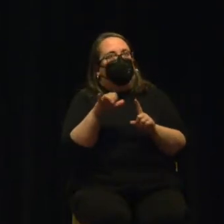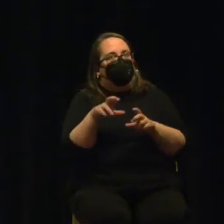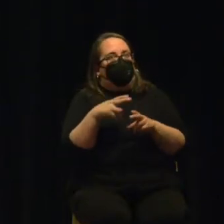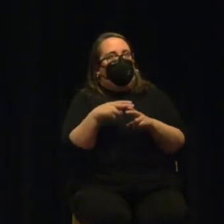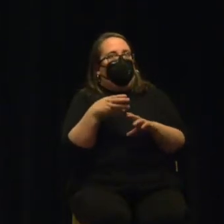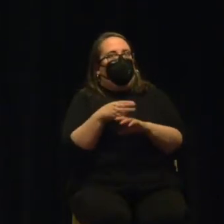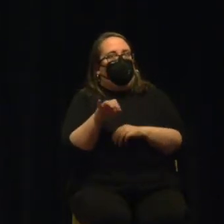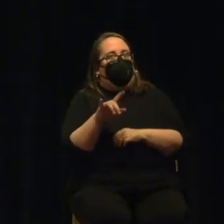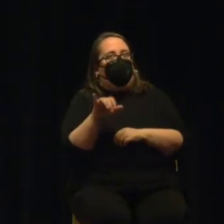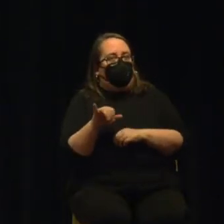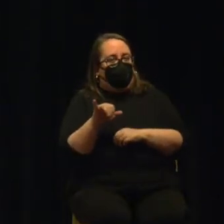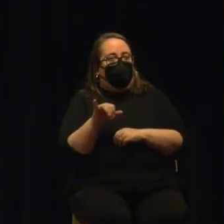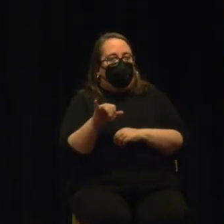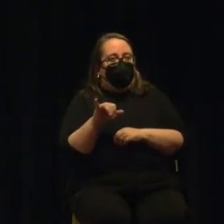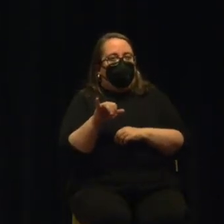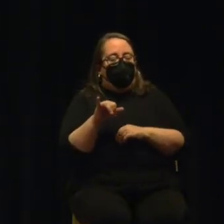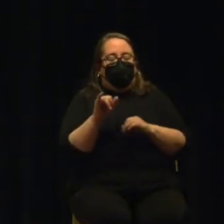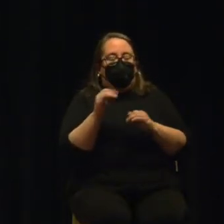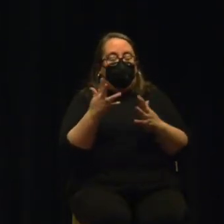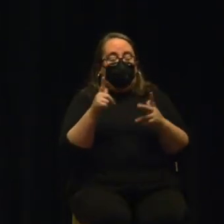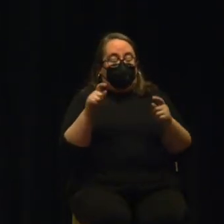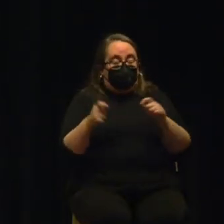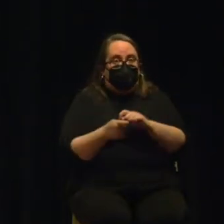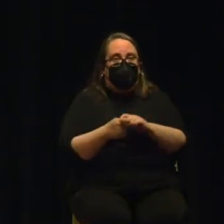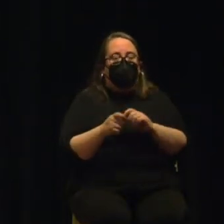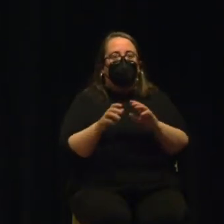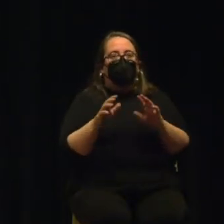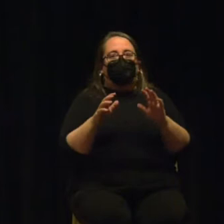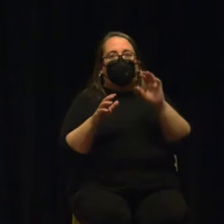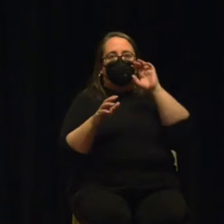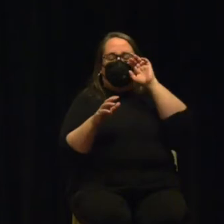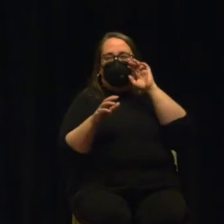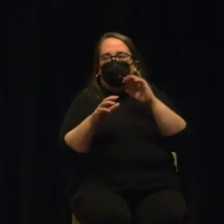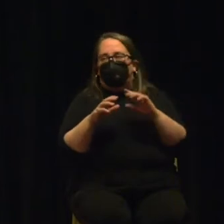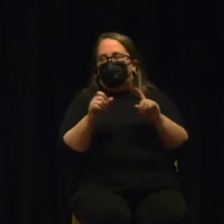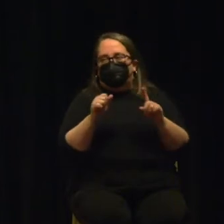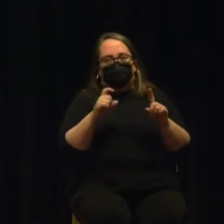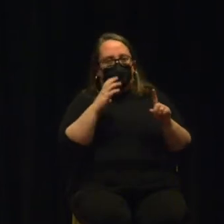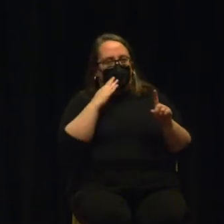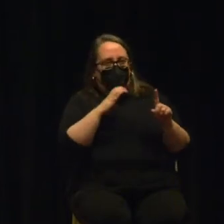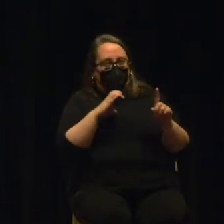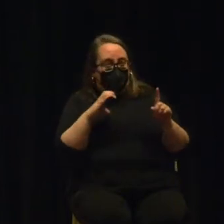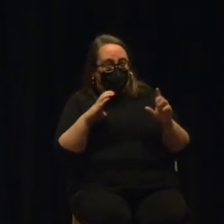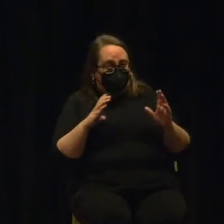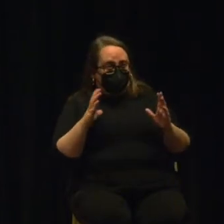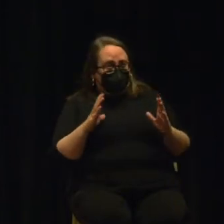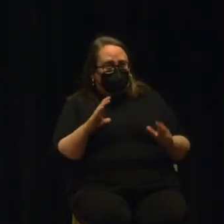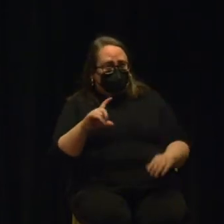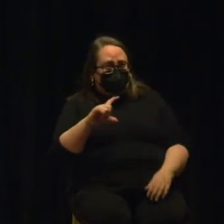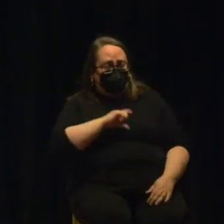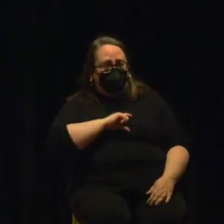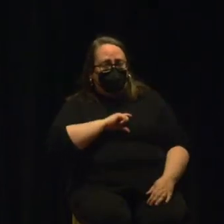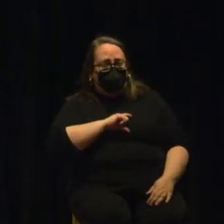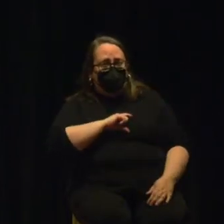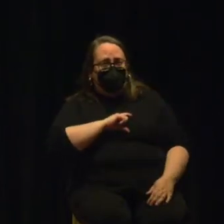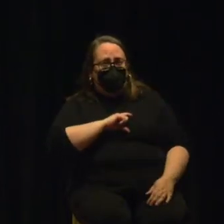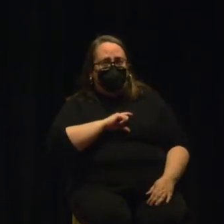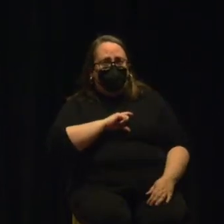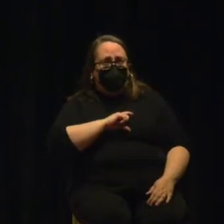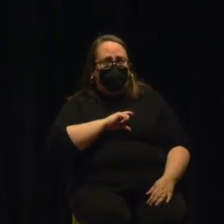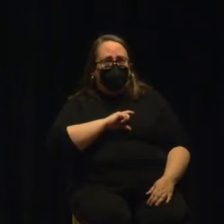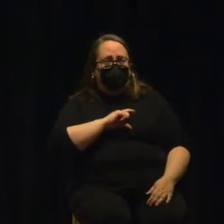So that's how much things have changed. I mean, he's got his own, there's a museum down there and all the rest. He got like Congressional Medal of Honor. He got It's like, bro,